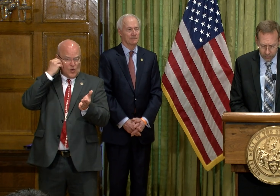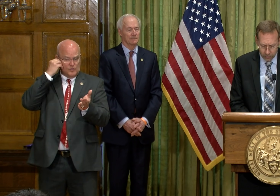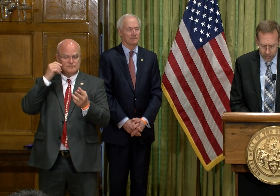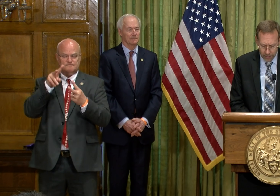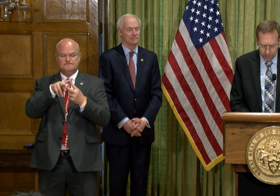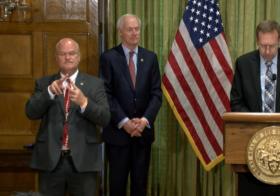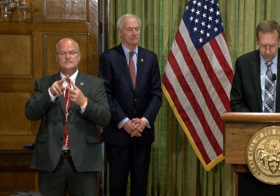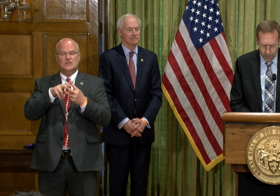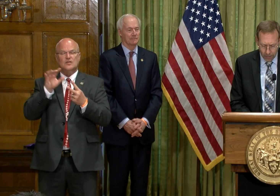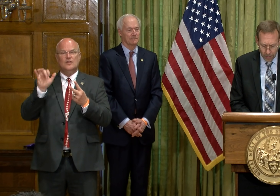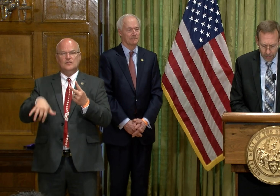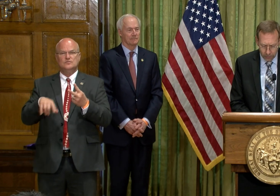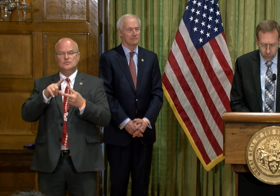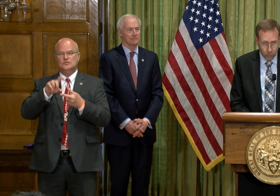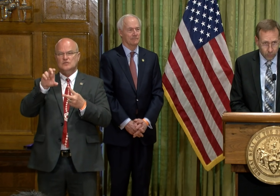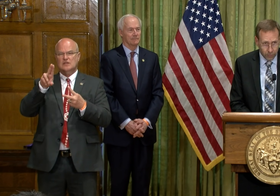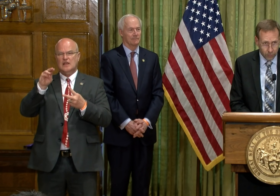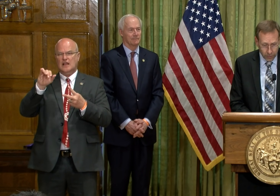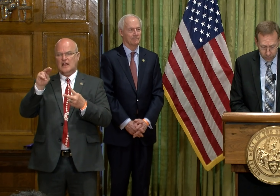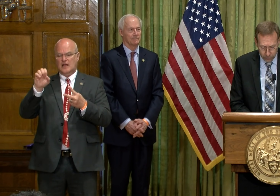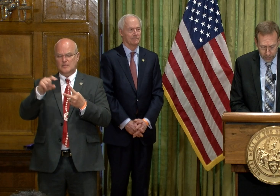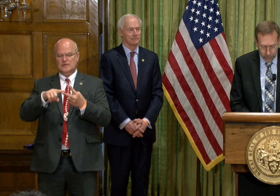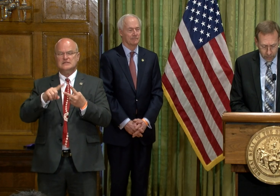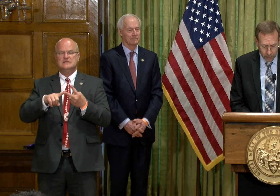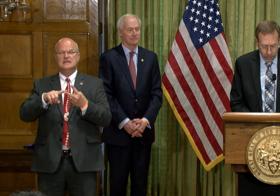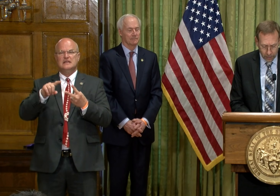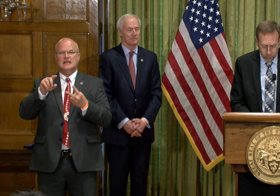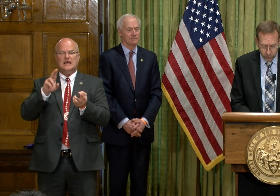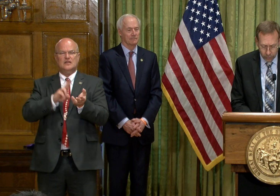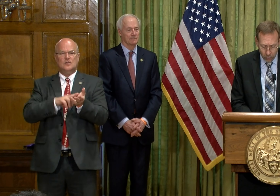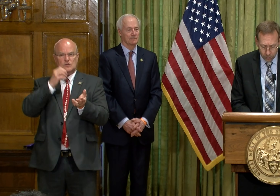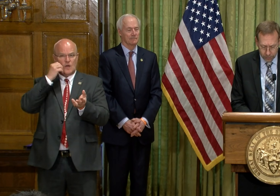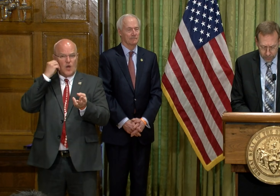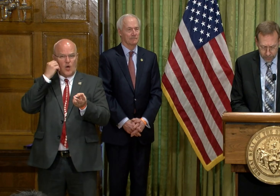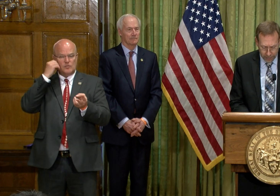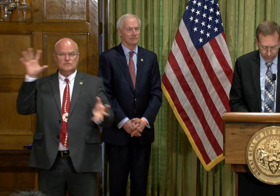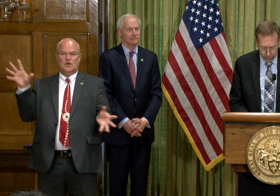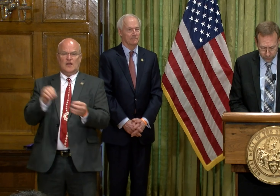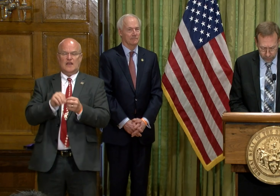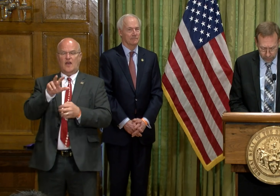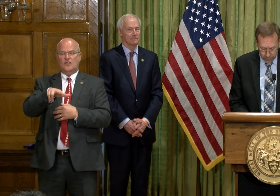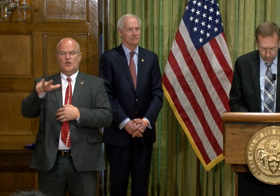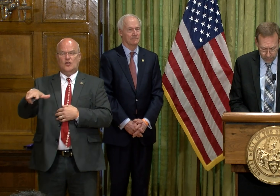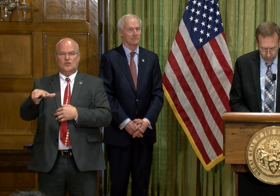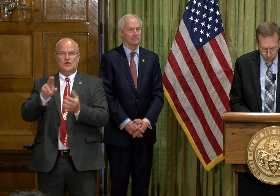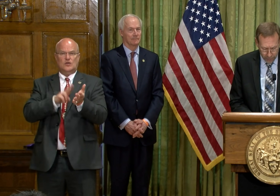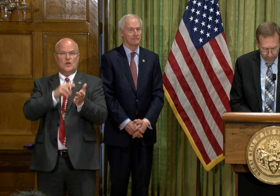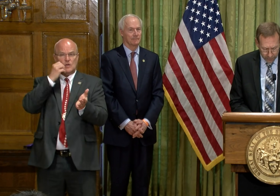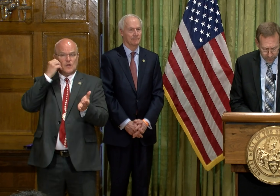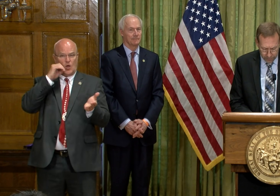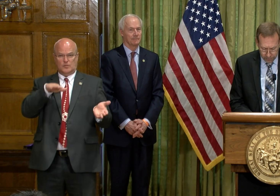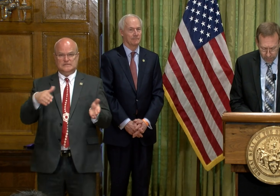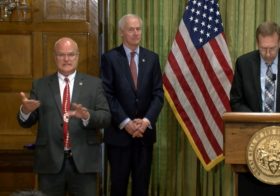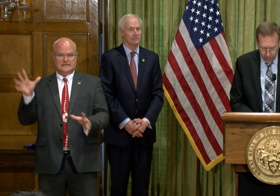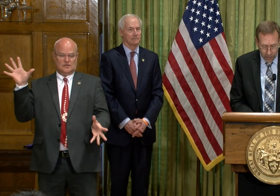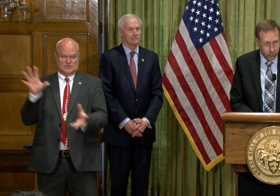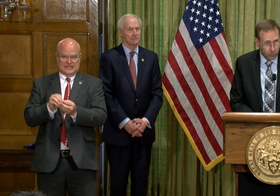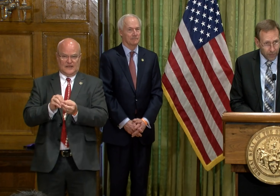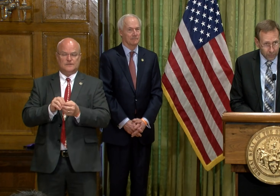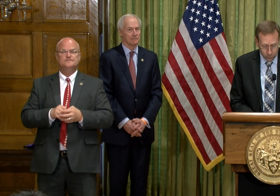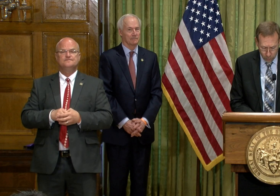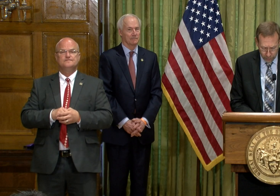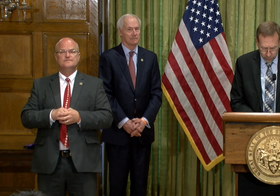death, so that's a total of 33 nursing home deaths. We have